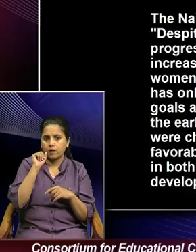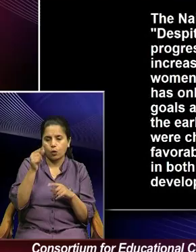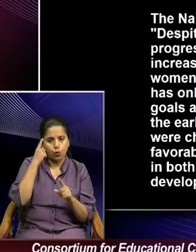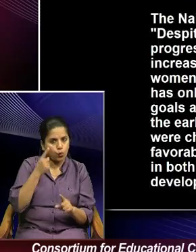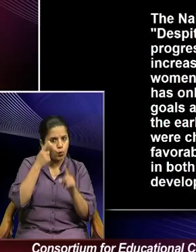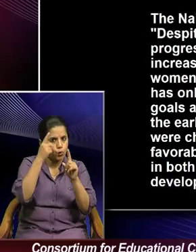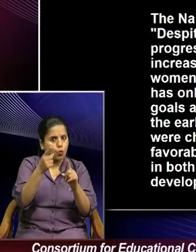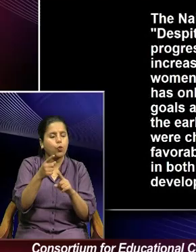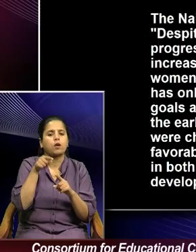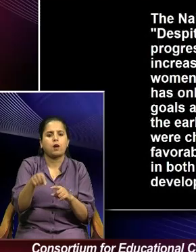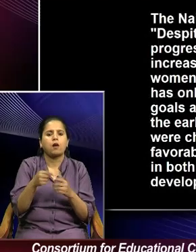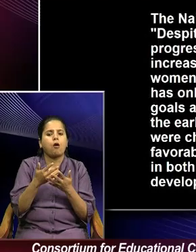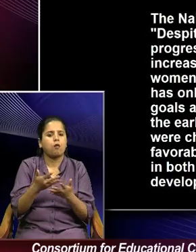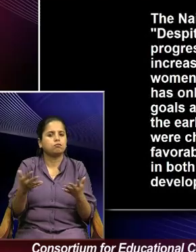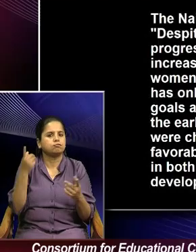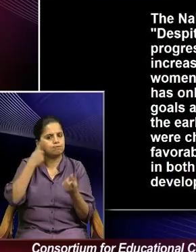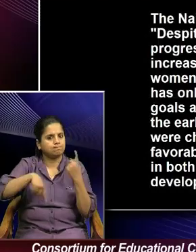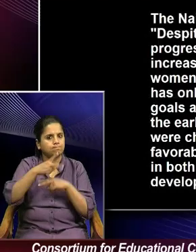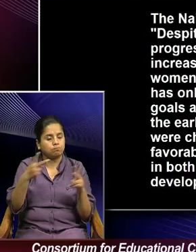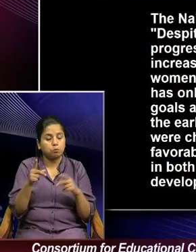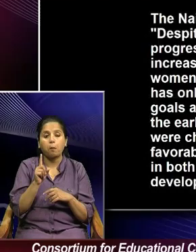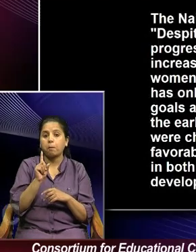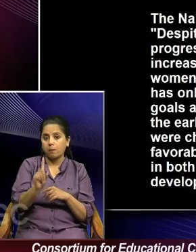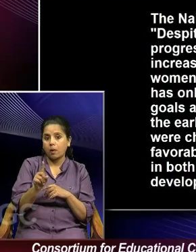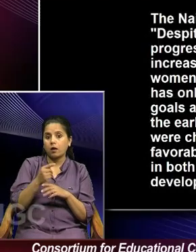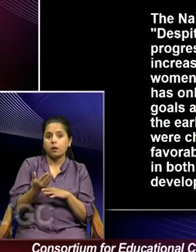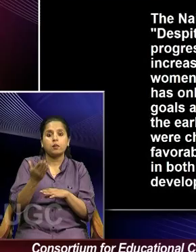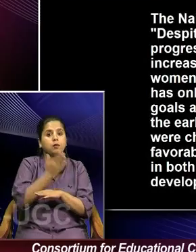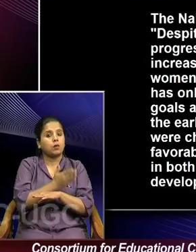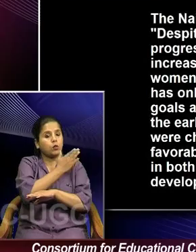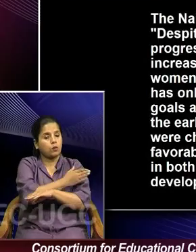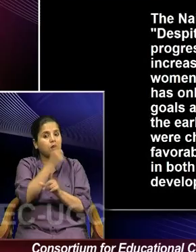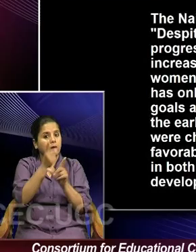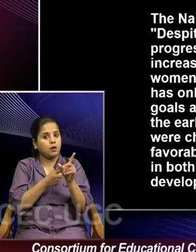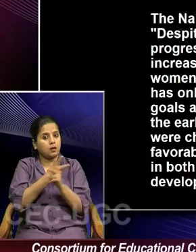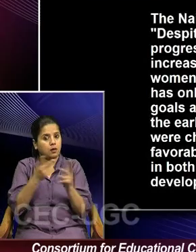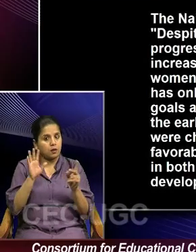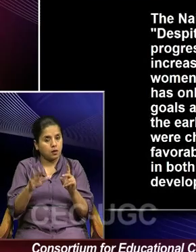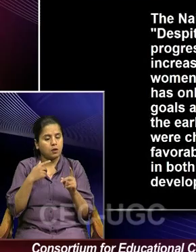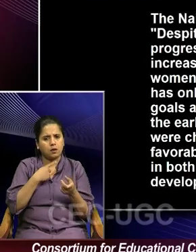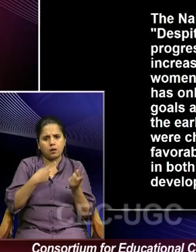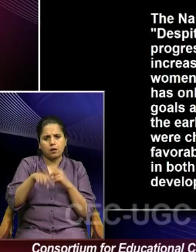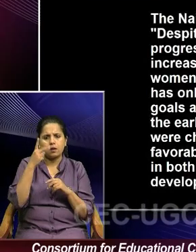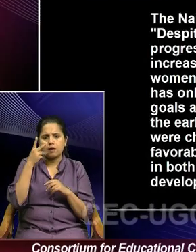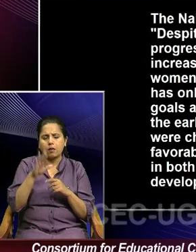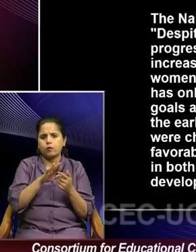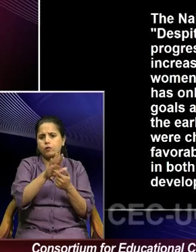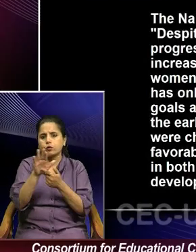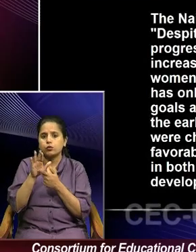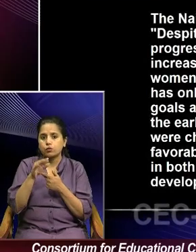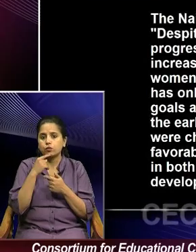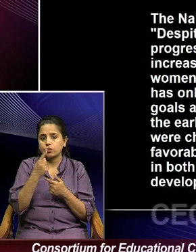and objectives. Although the earlier years of the decade were characterized